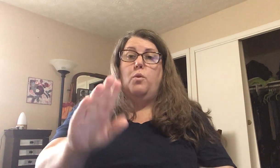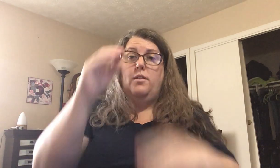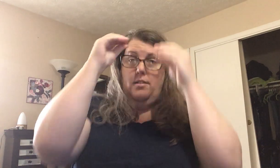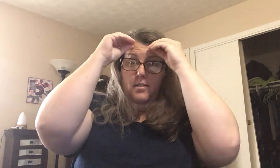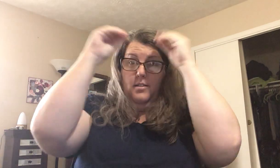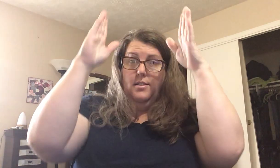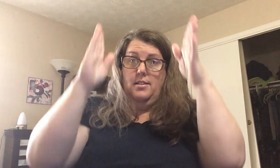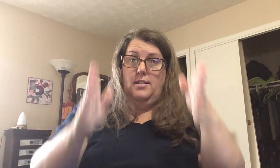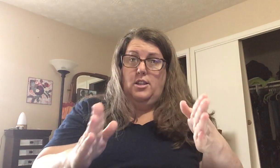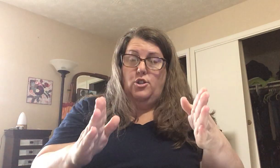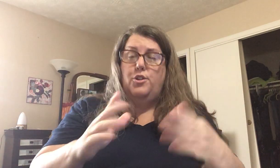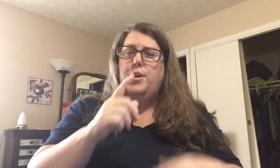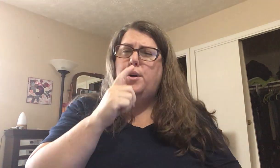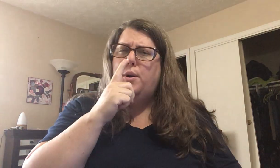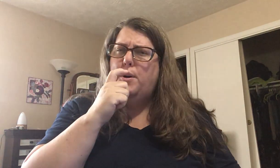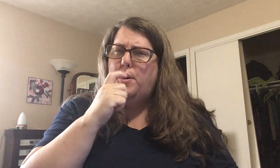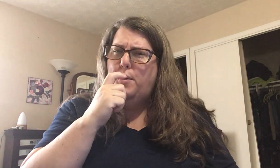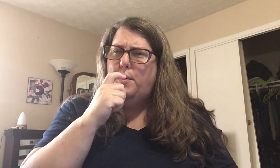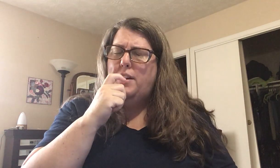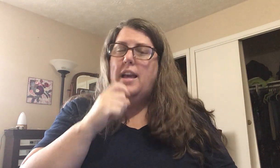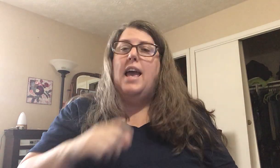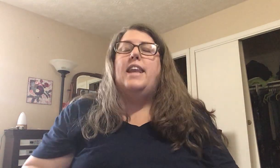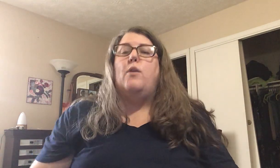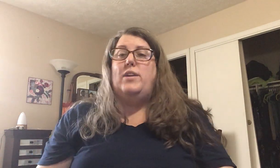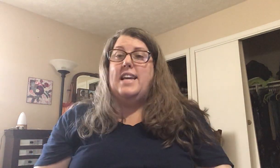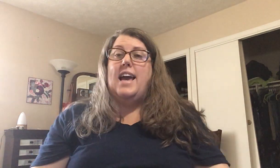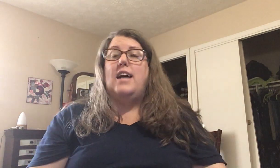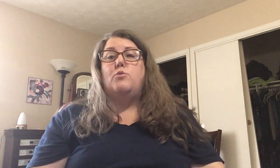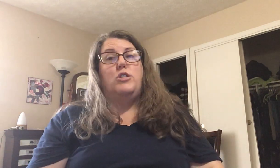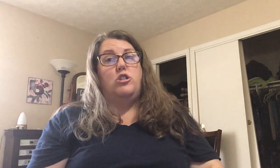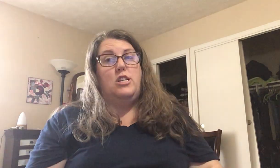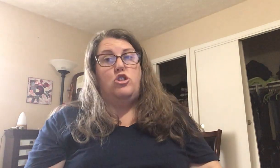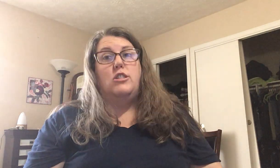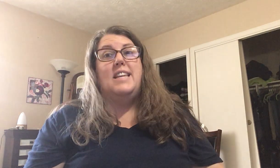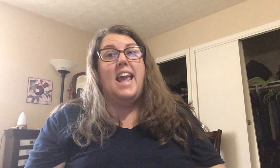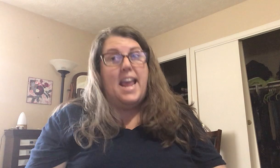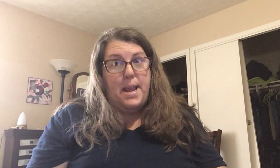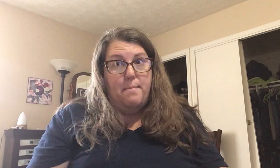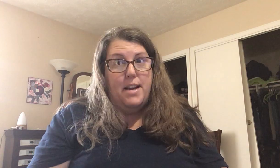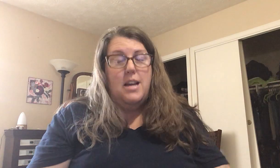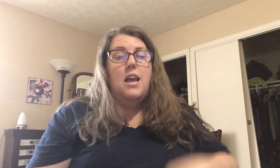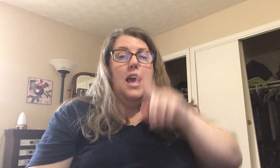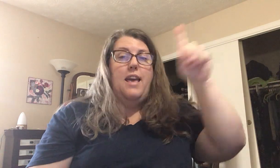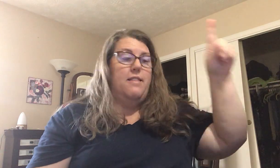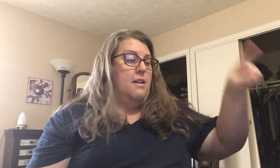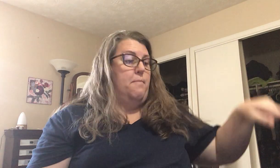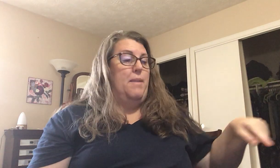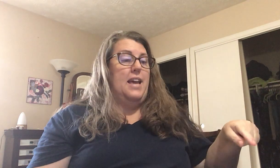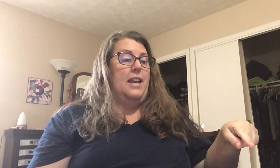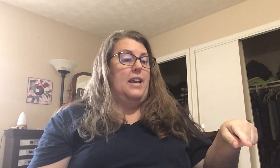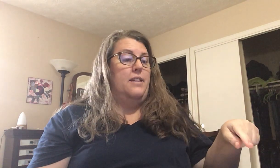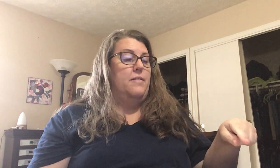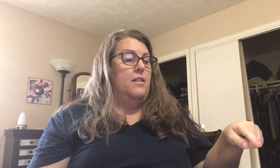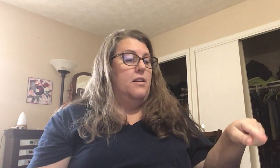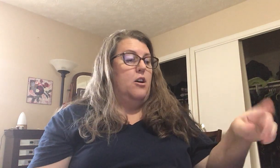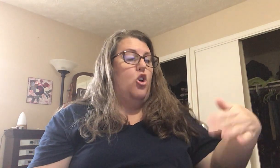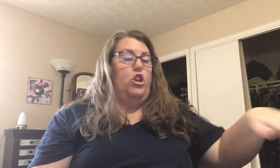Your teacher. Who? Now we did ask what's your teacher's name in the beginning